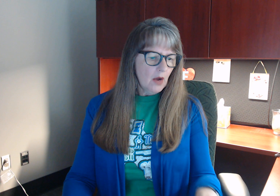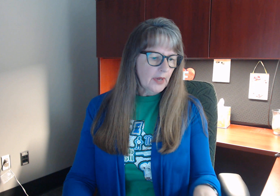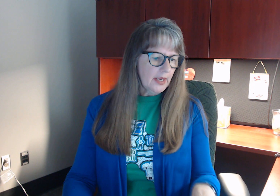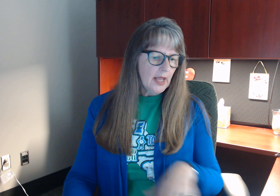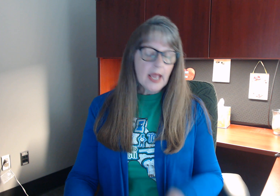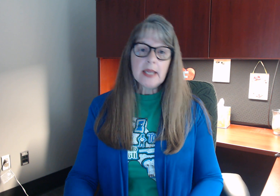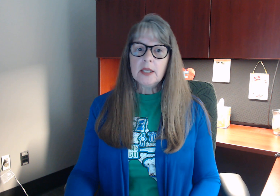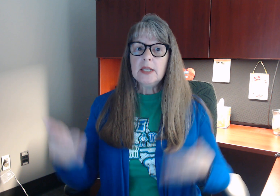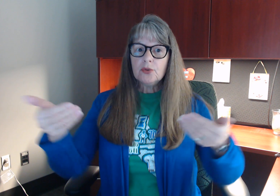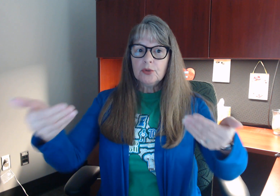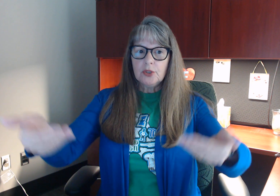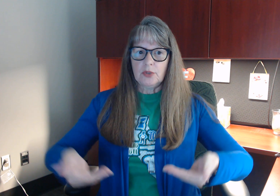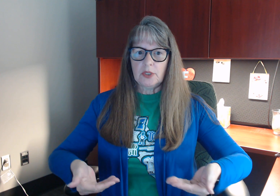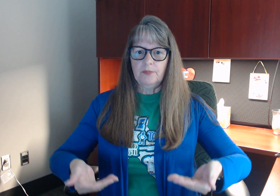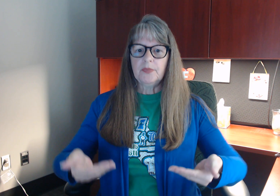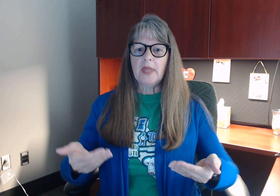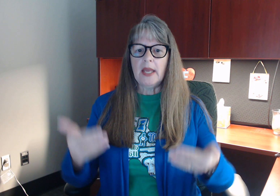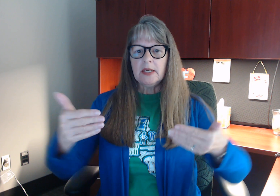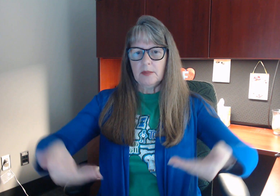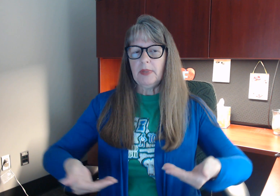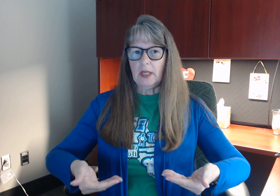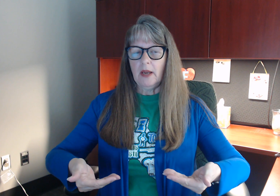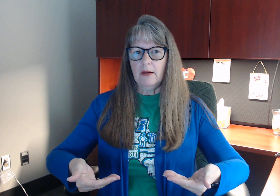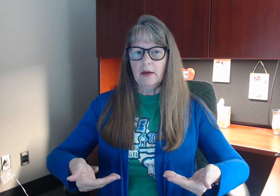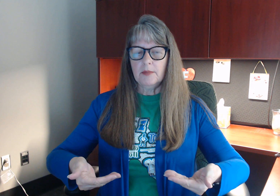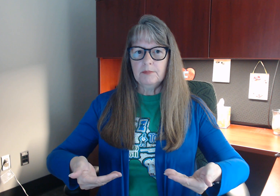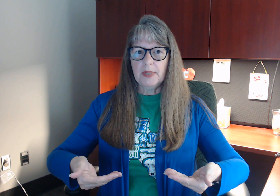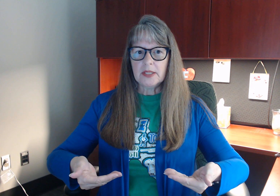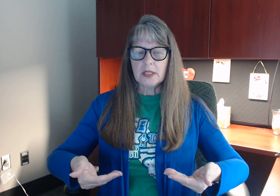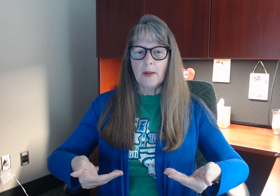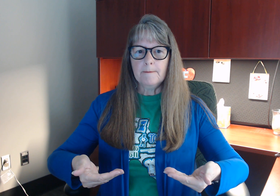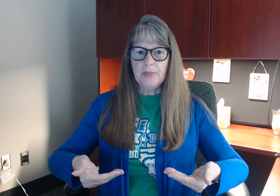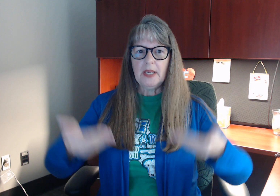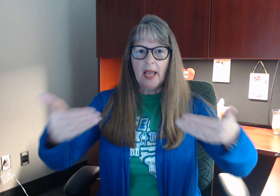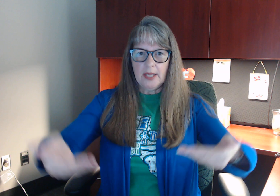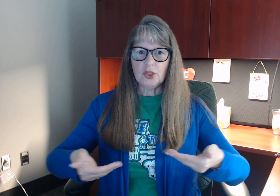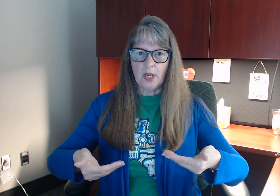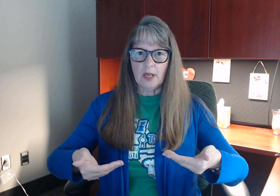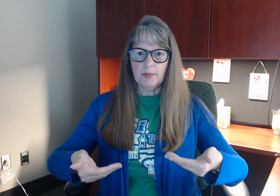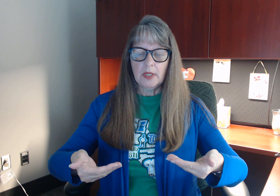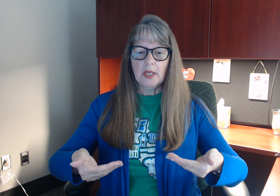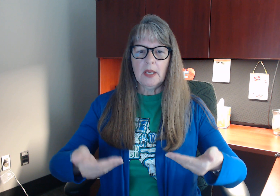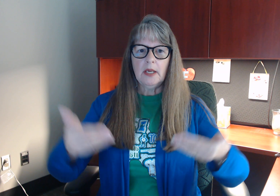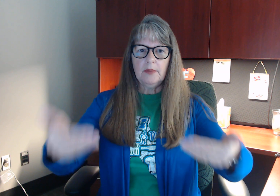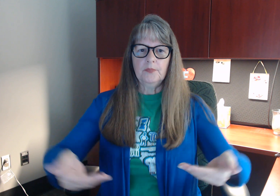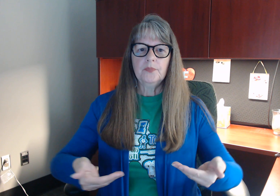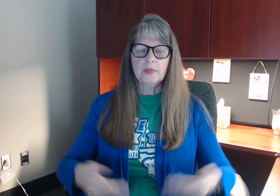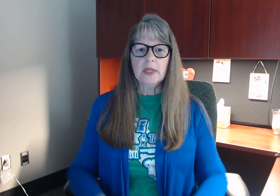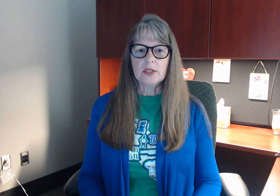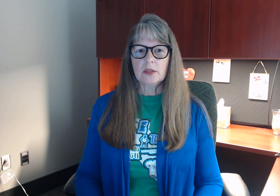Okay, introduce. That is a bent B hand shape. Is